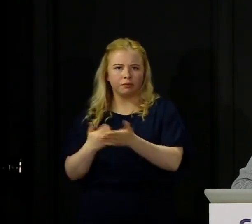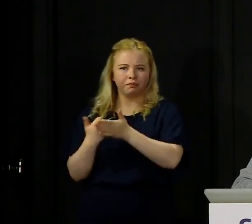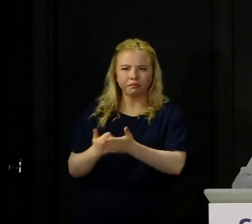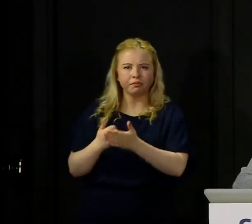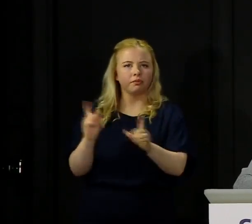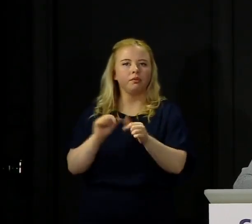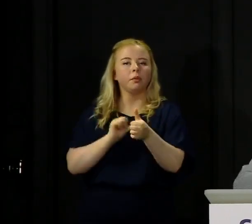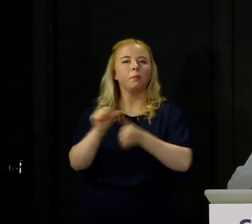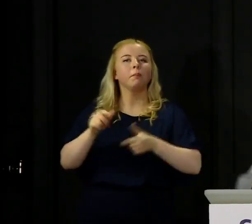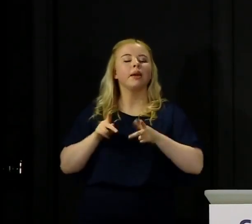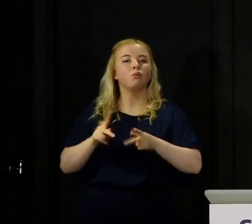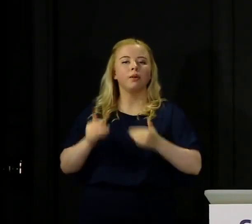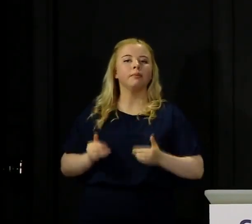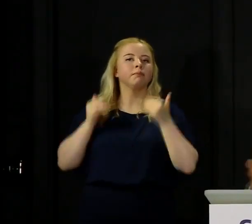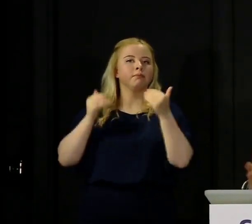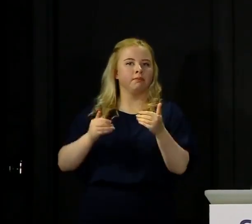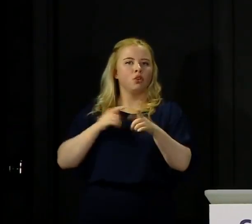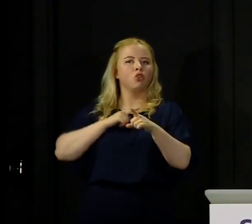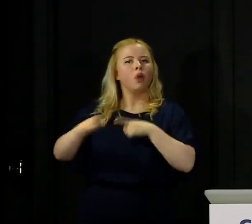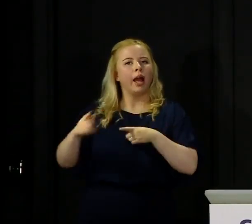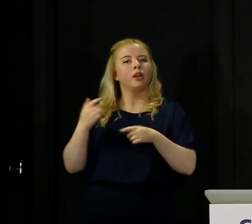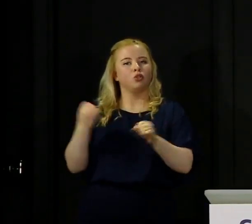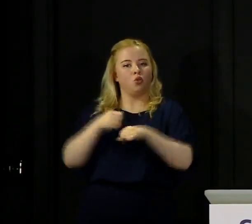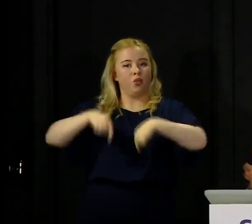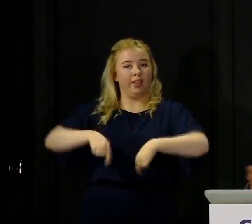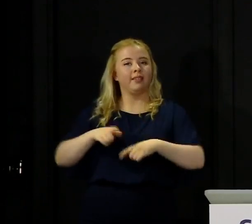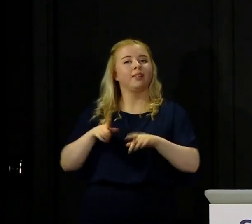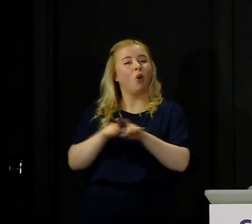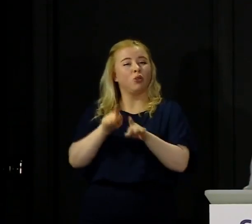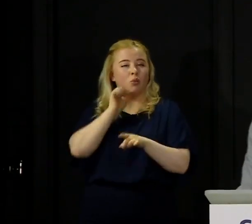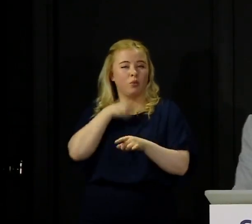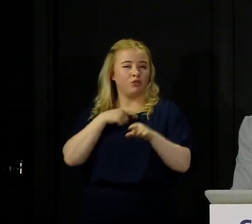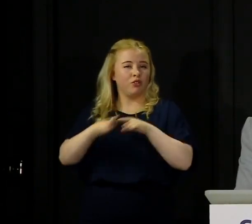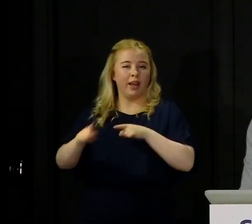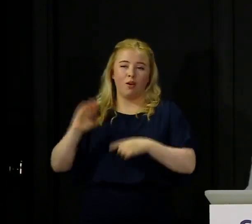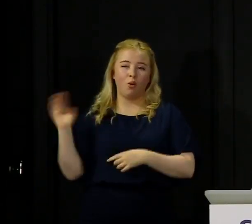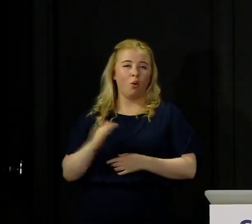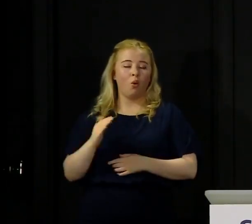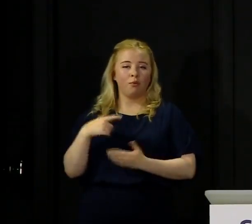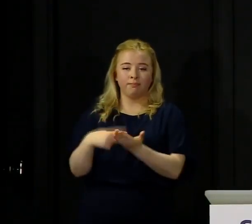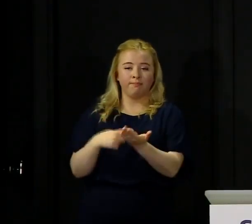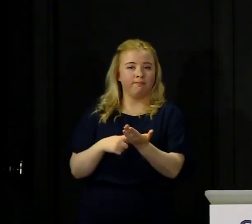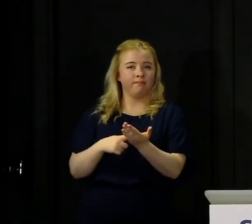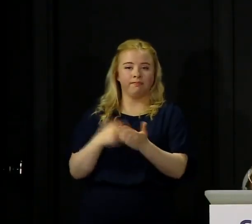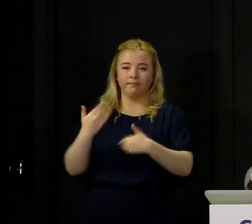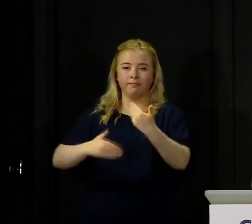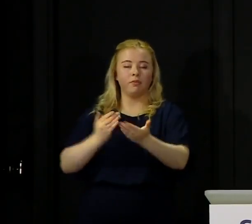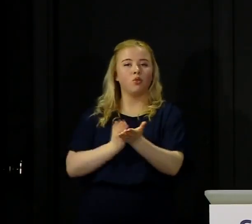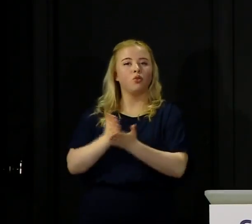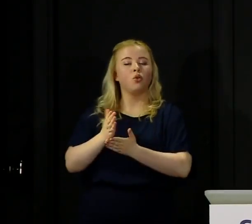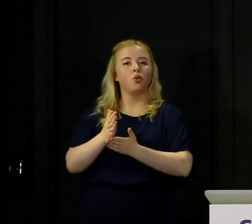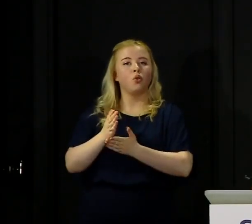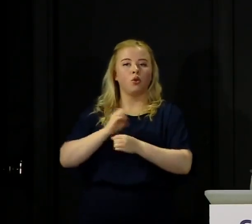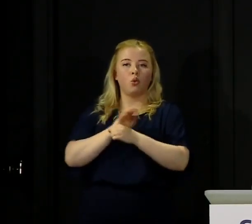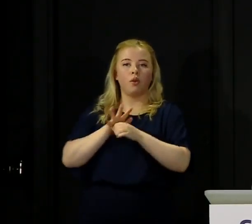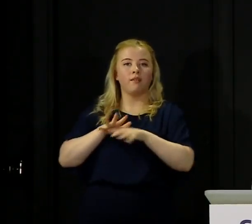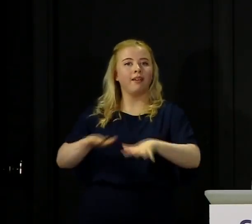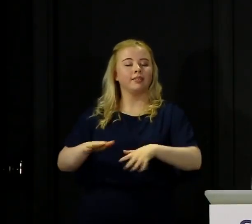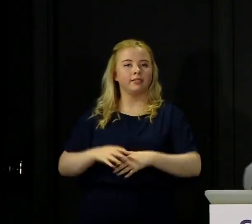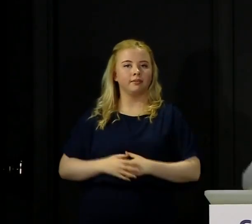the best way of proceeding, which is what we've tried to do on this, and it's what we'll try to do on all aspects of handling this particular